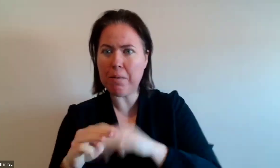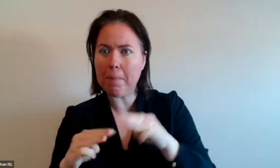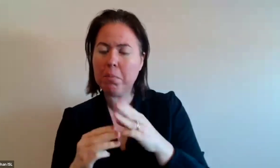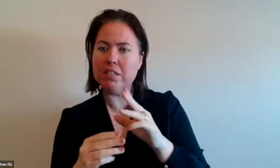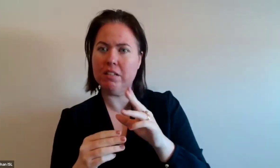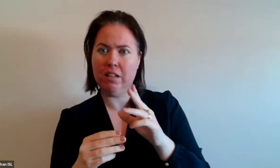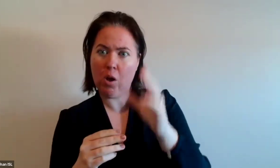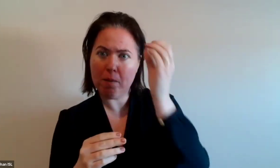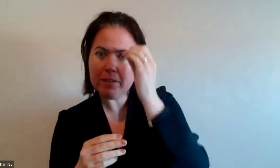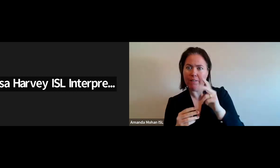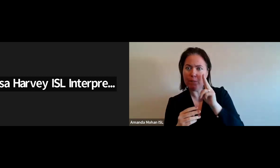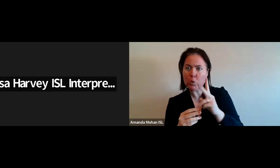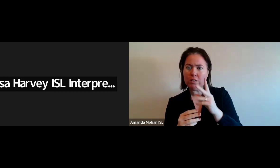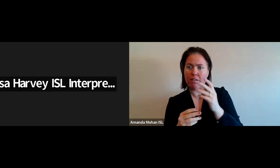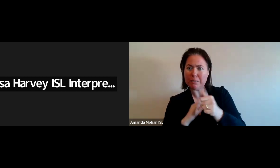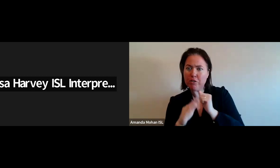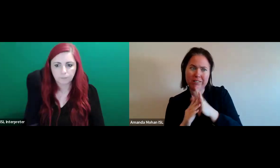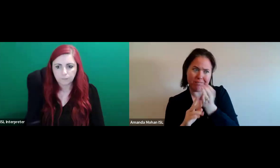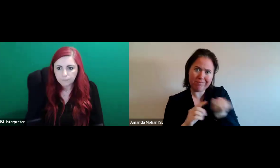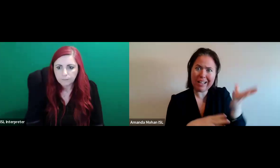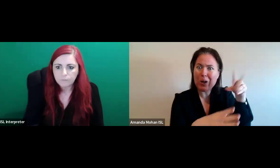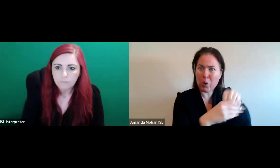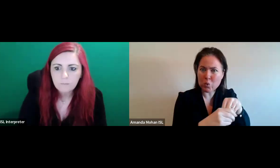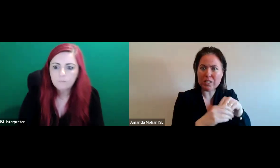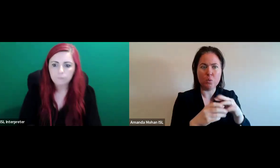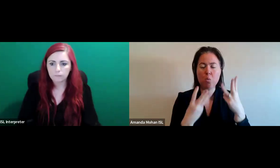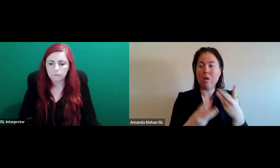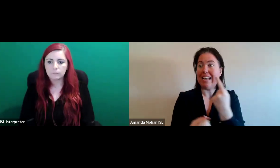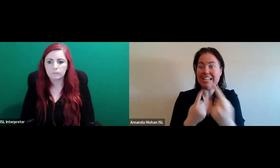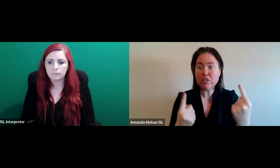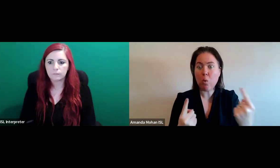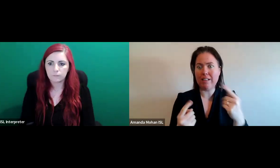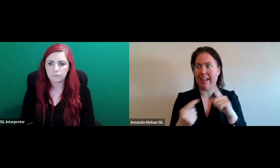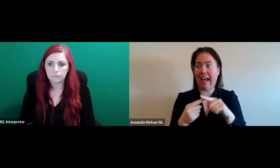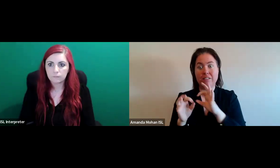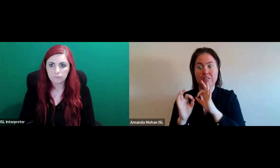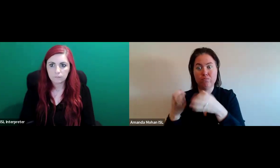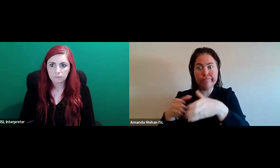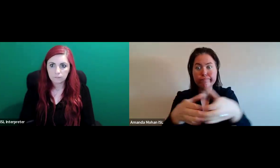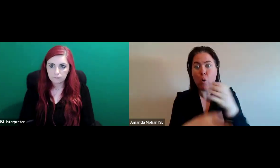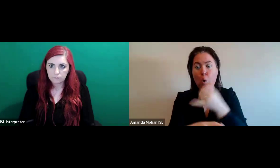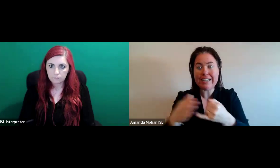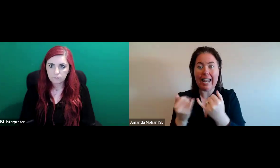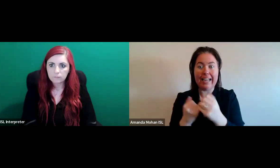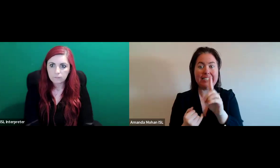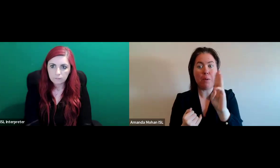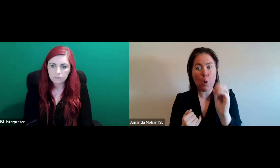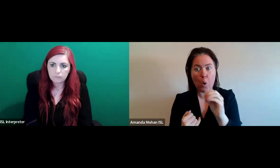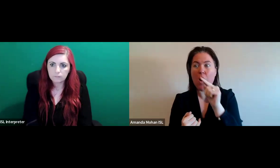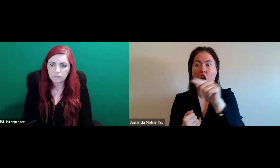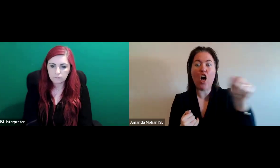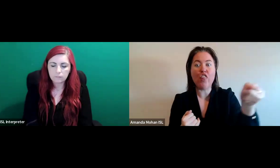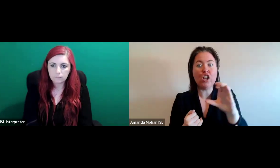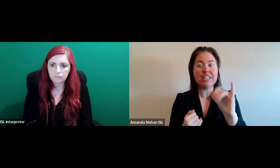in hearing from individuals and in particular organizations such as DPOs and any other